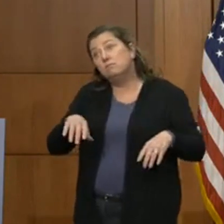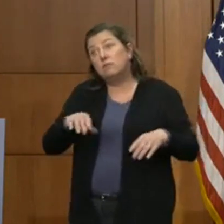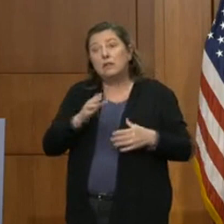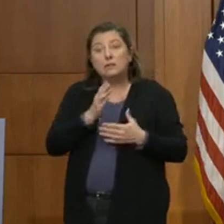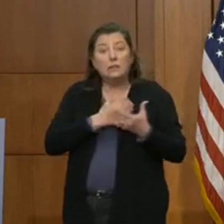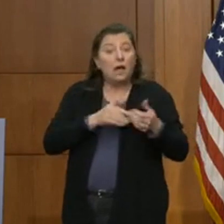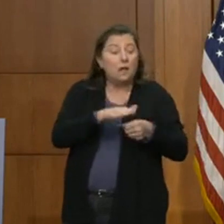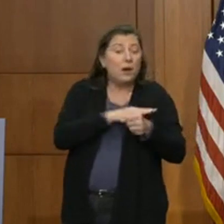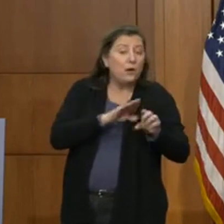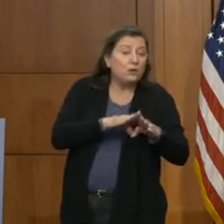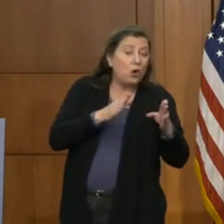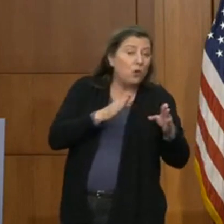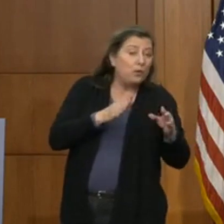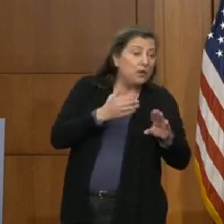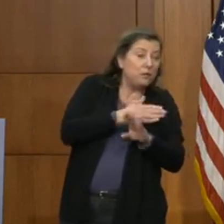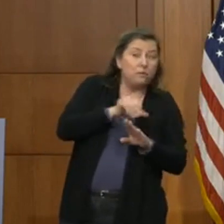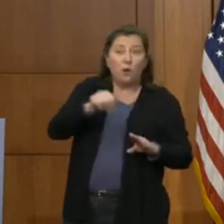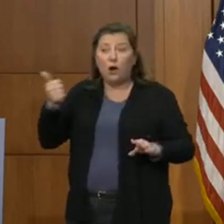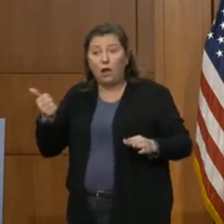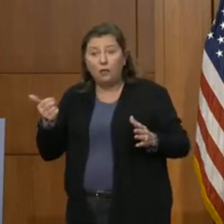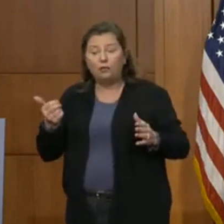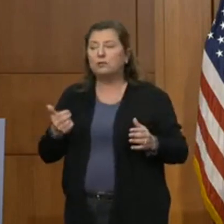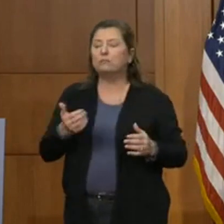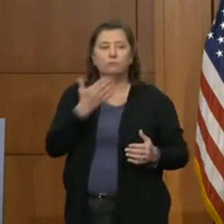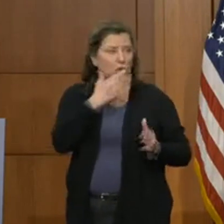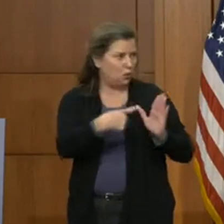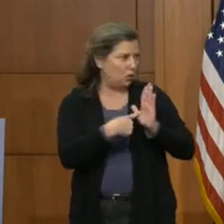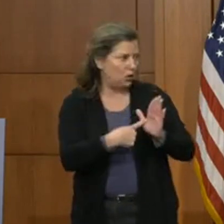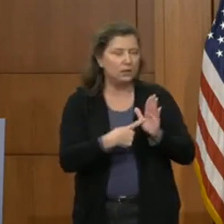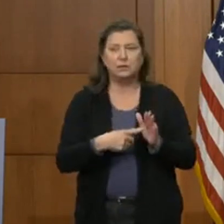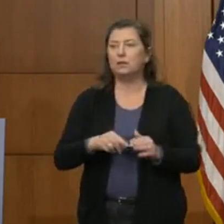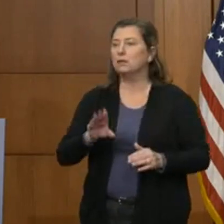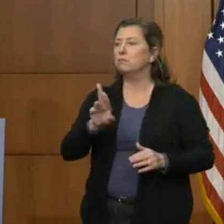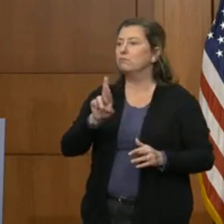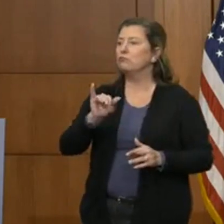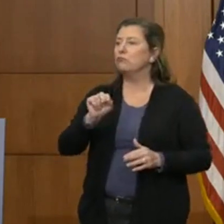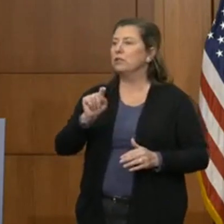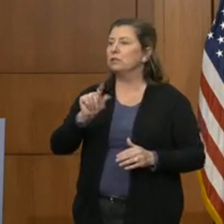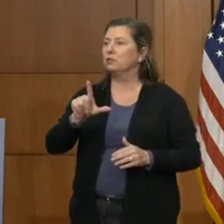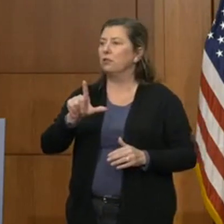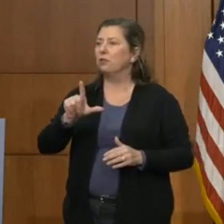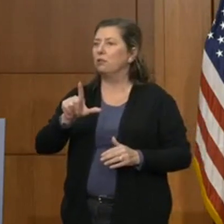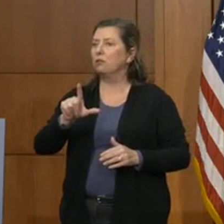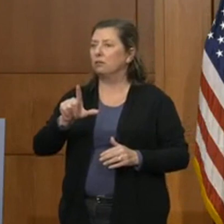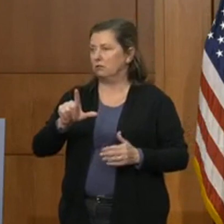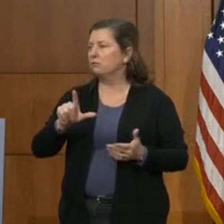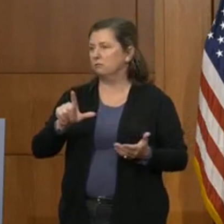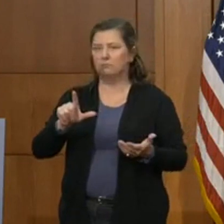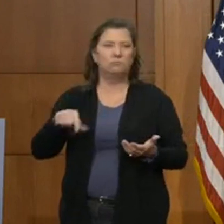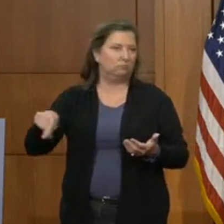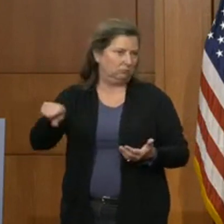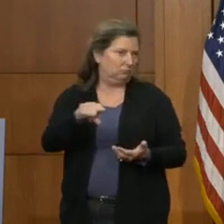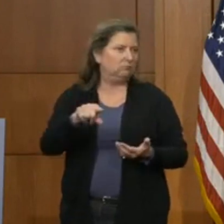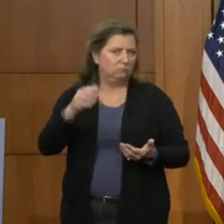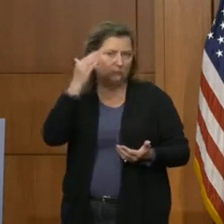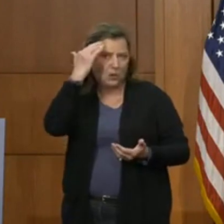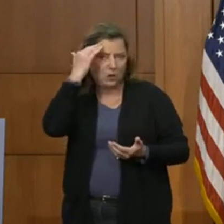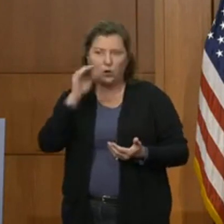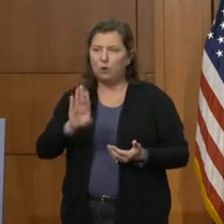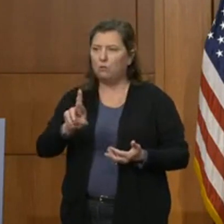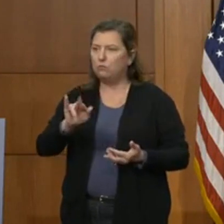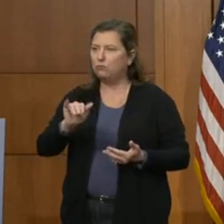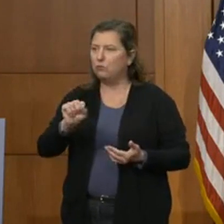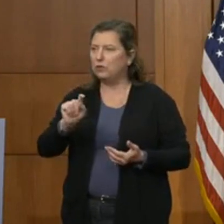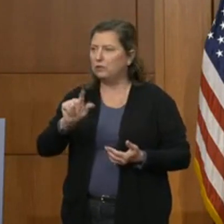quicker or sooner than others? And a great example is in Bristol. And I suspect most of you are familiar with Bristol,